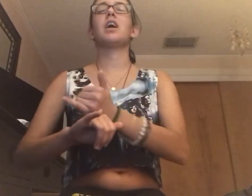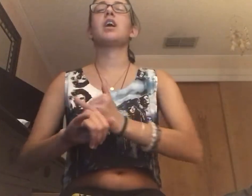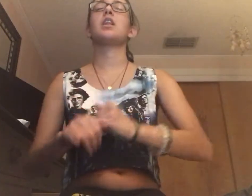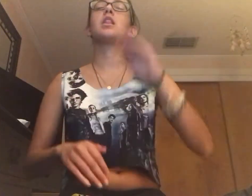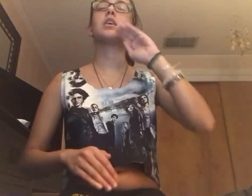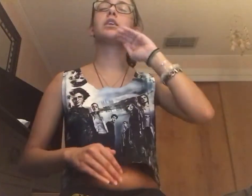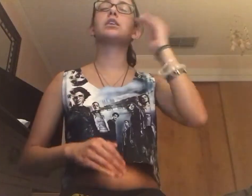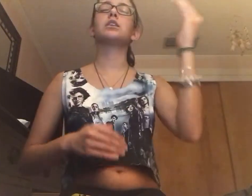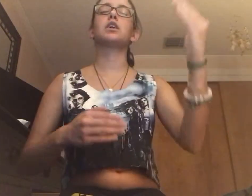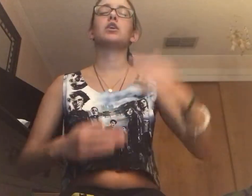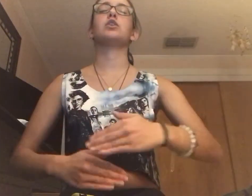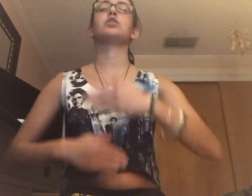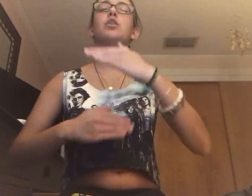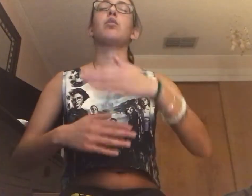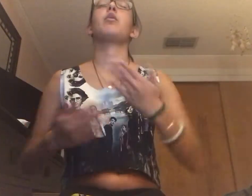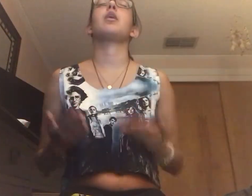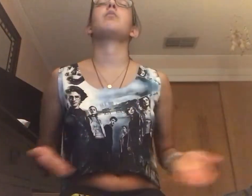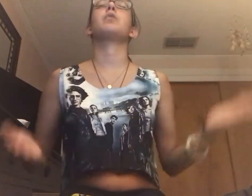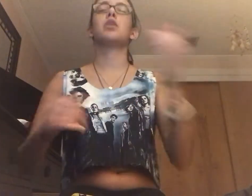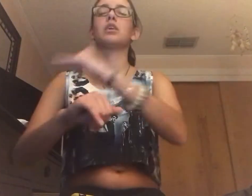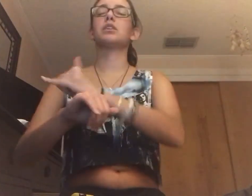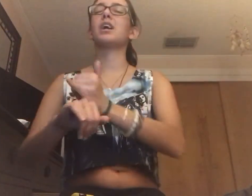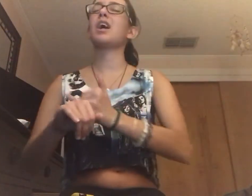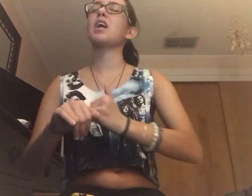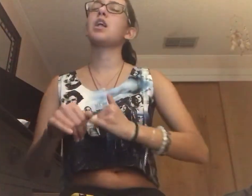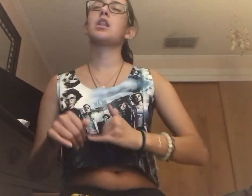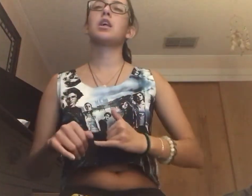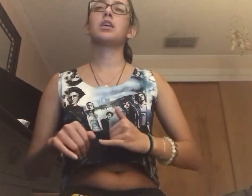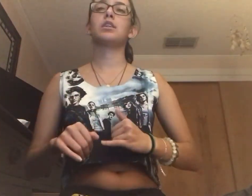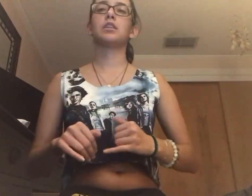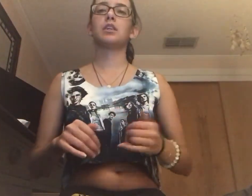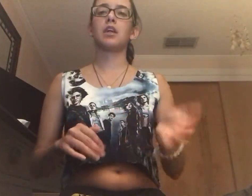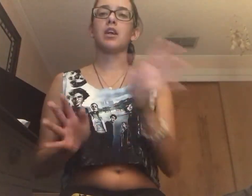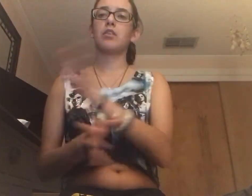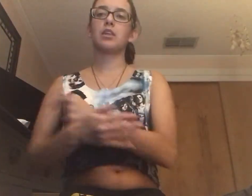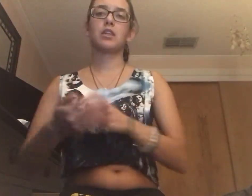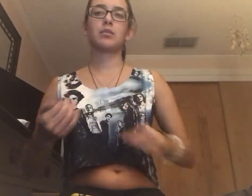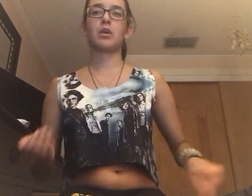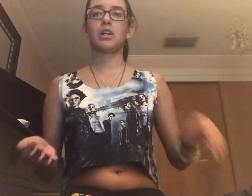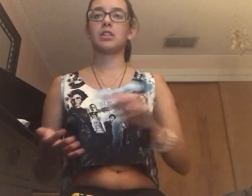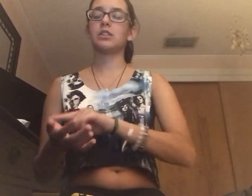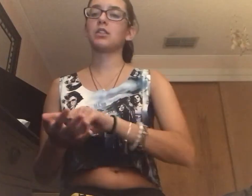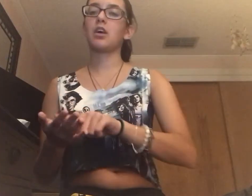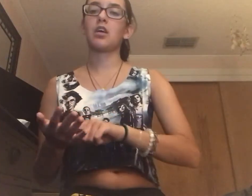island Seems so happy on this island Everything is by design